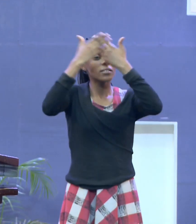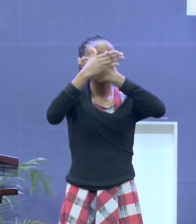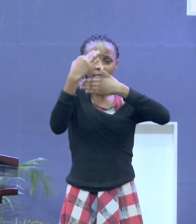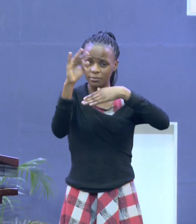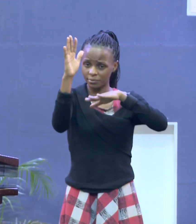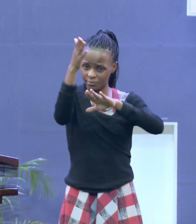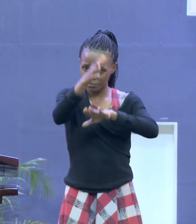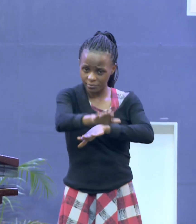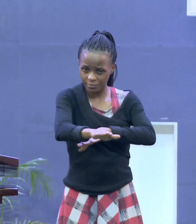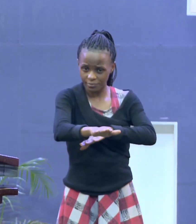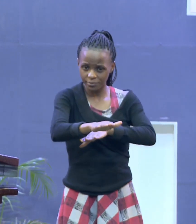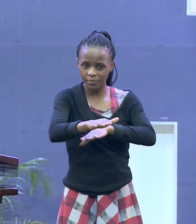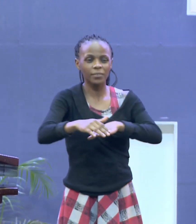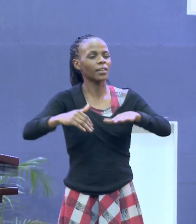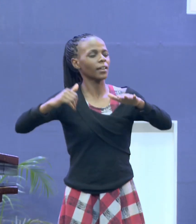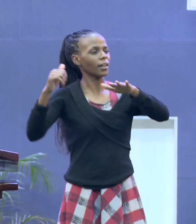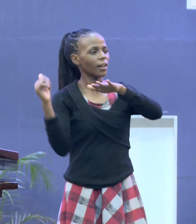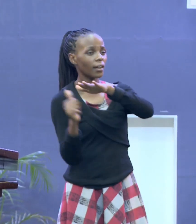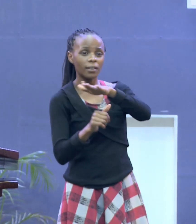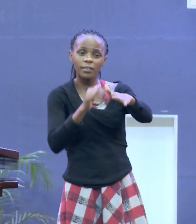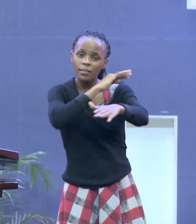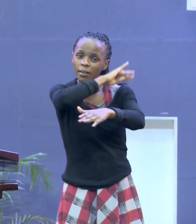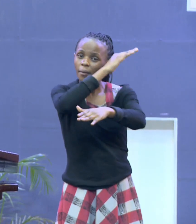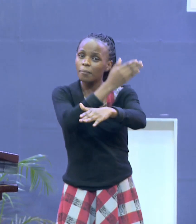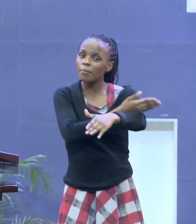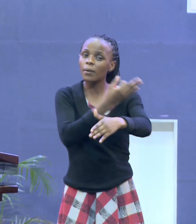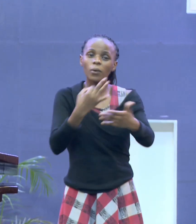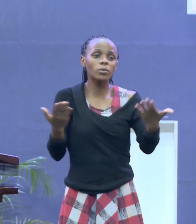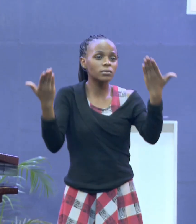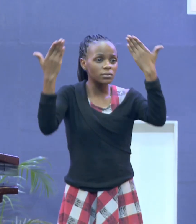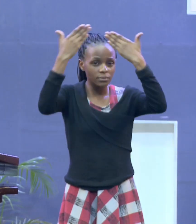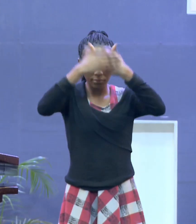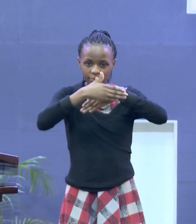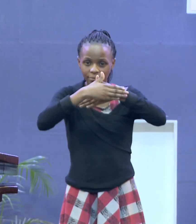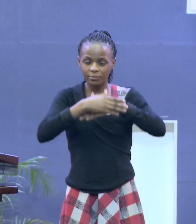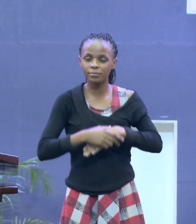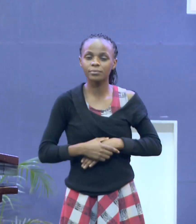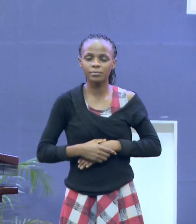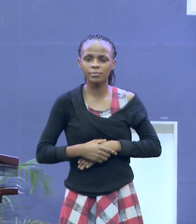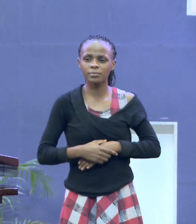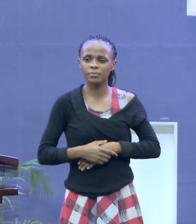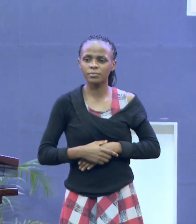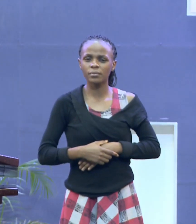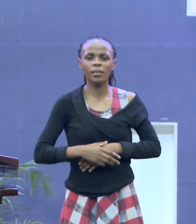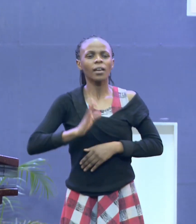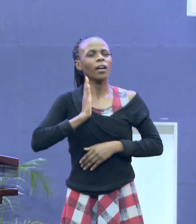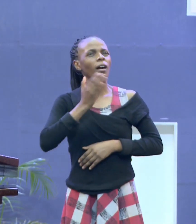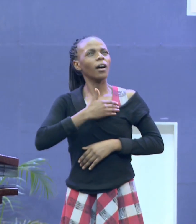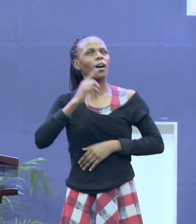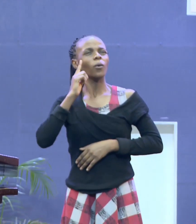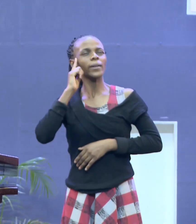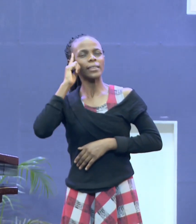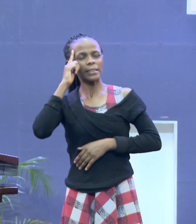shadow of death. Wansi w'amaanyi ag'ekizikiza. Under the power of darkness. Endowooza